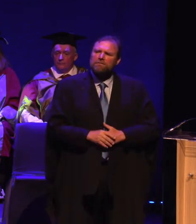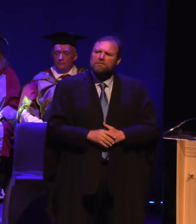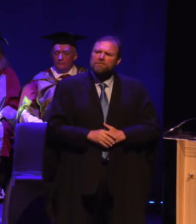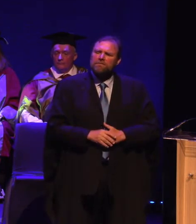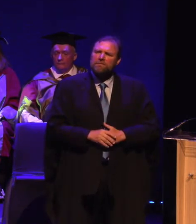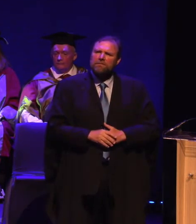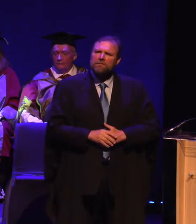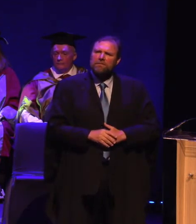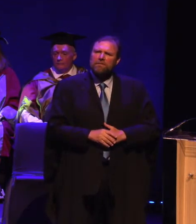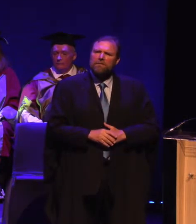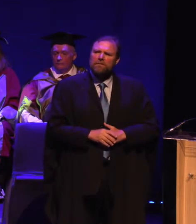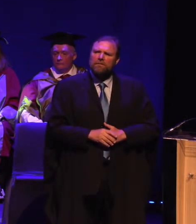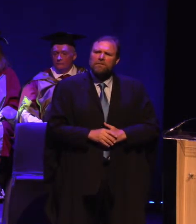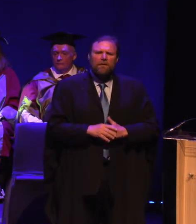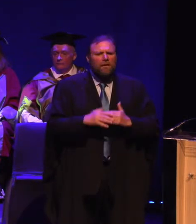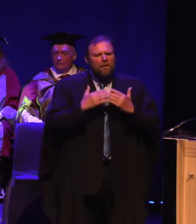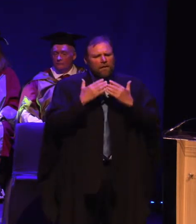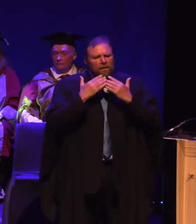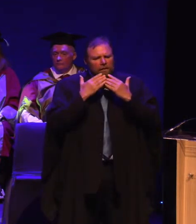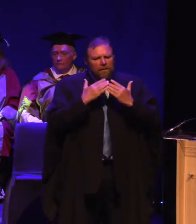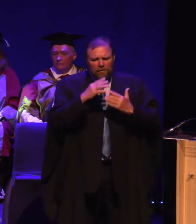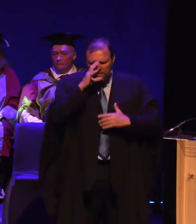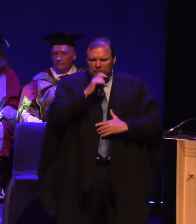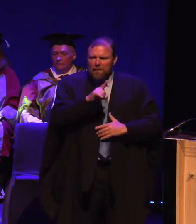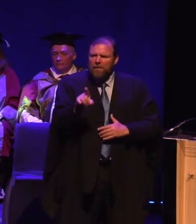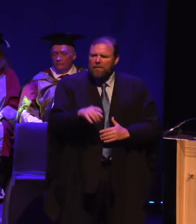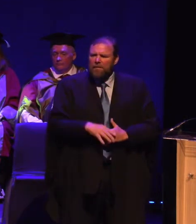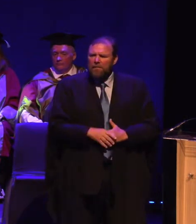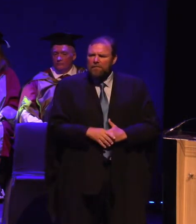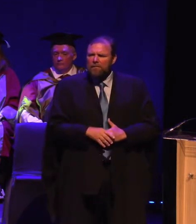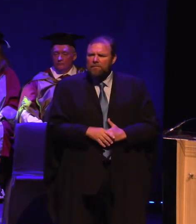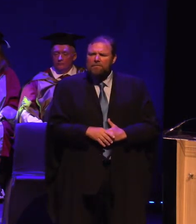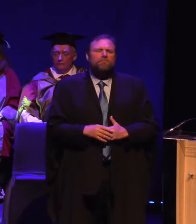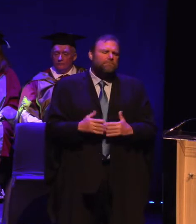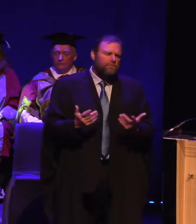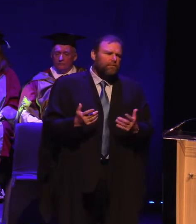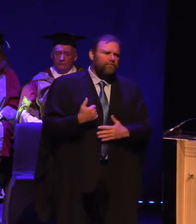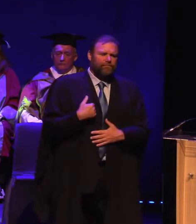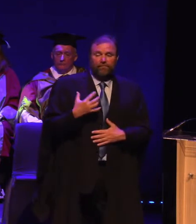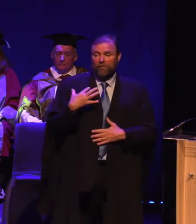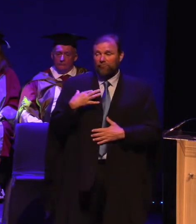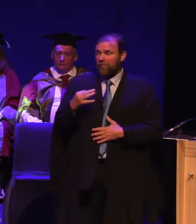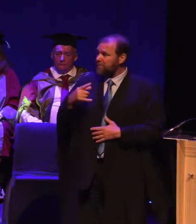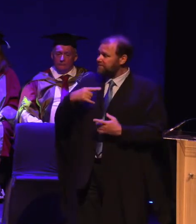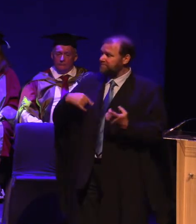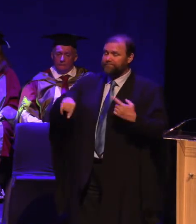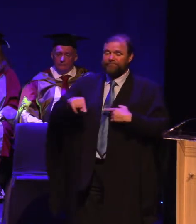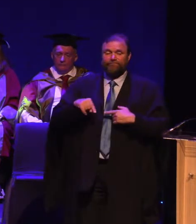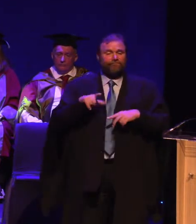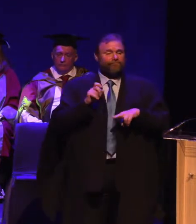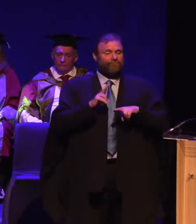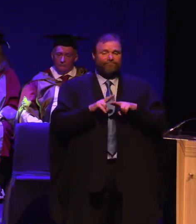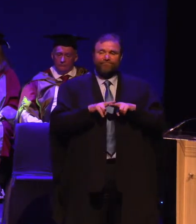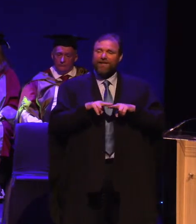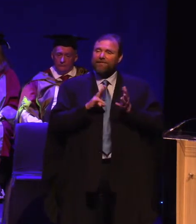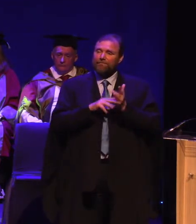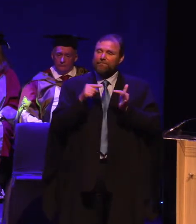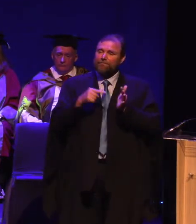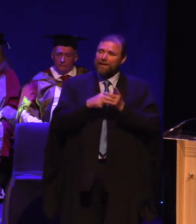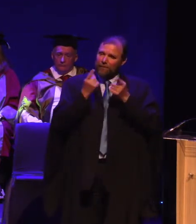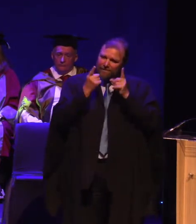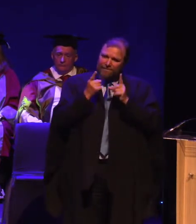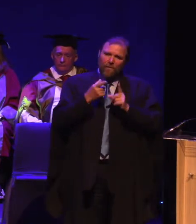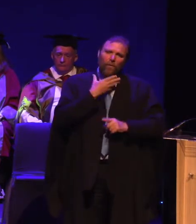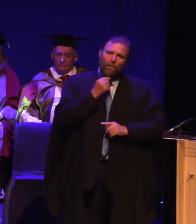And please remember that. So on behalf of all of us at the university, we wish you great success in the